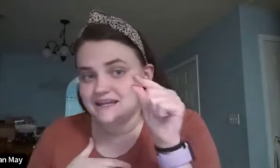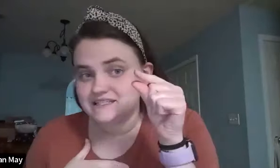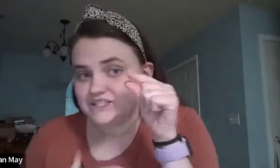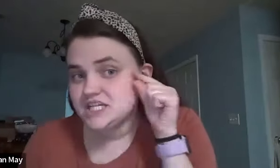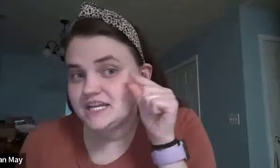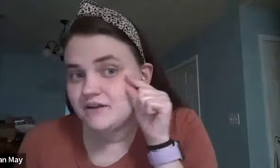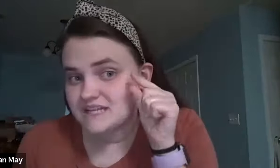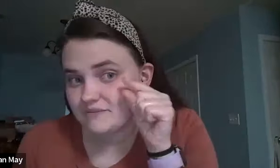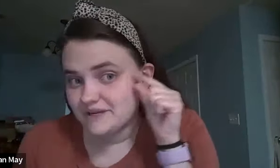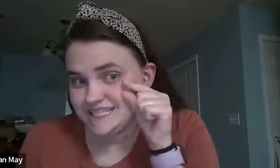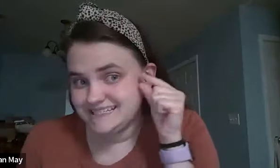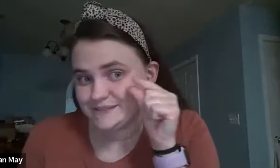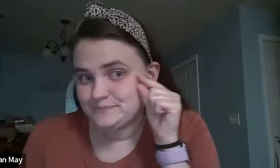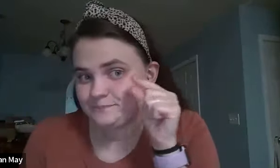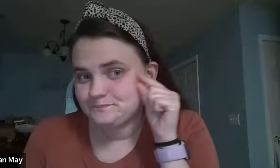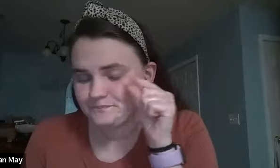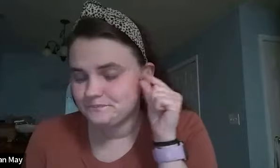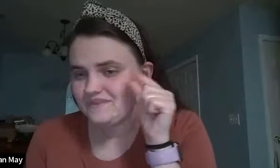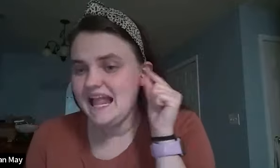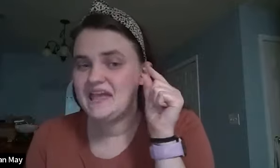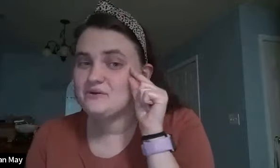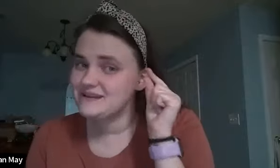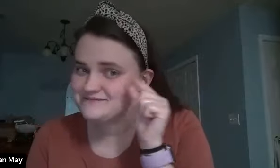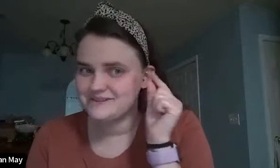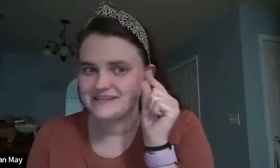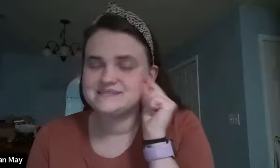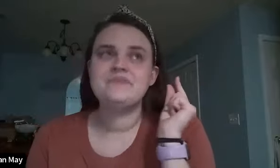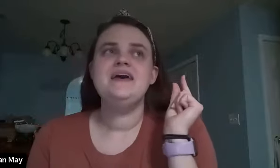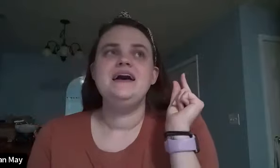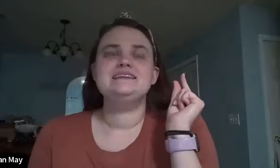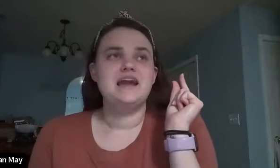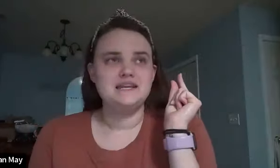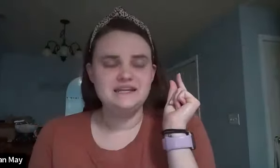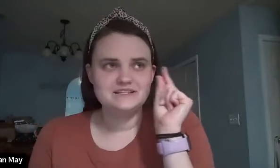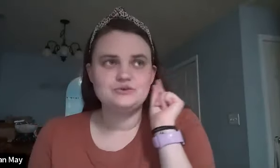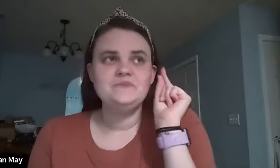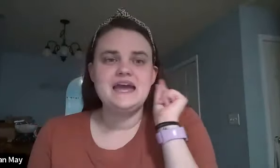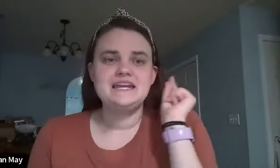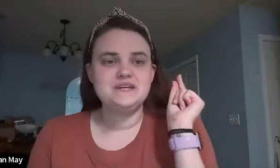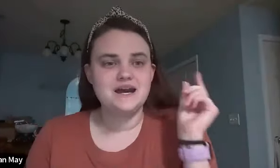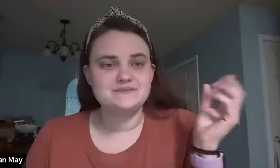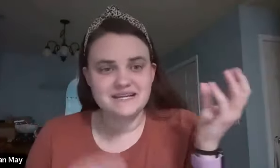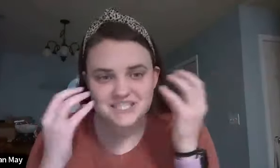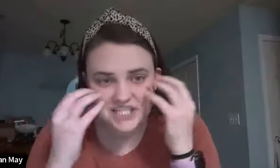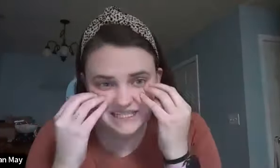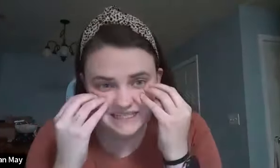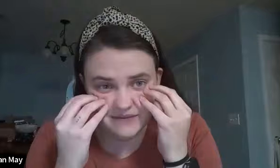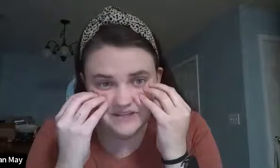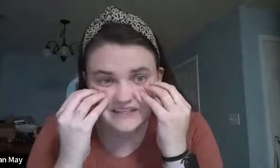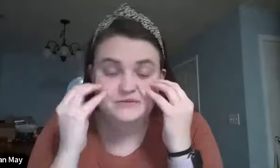is G on the top of my cheeks. And the reason for this is I got it in high school, and it's because my cheeks typically get